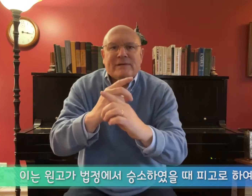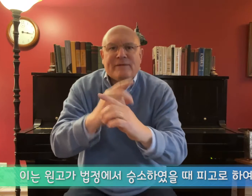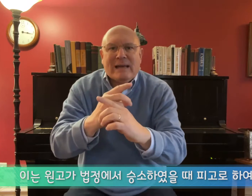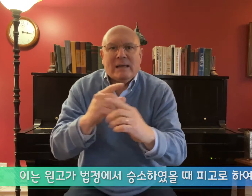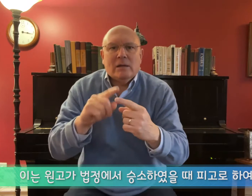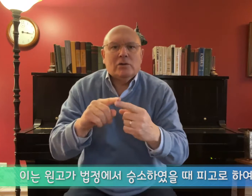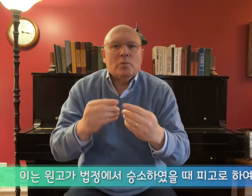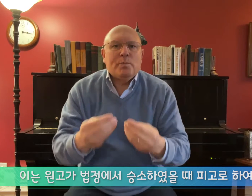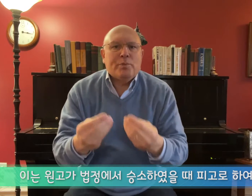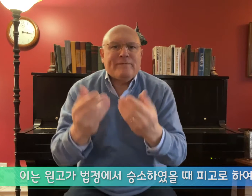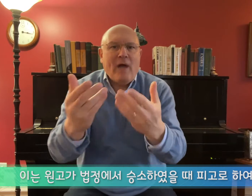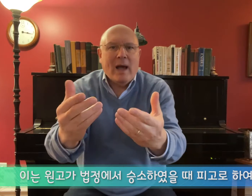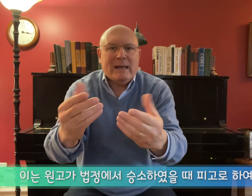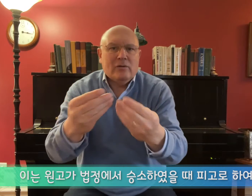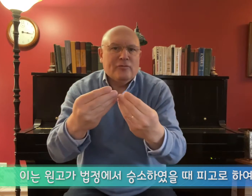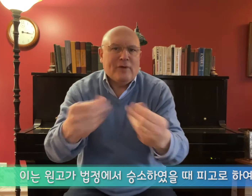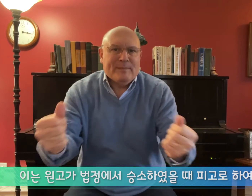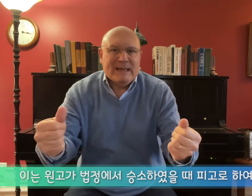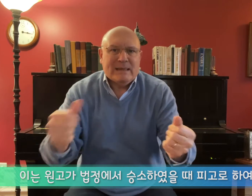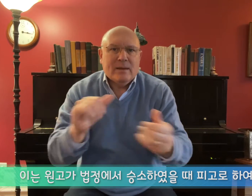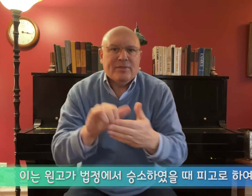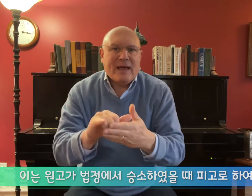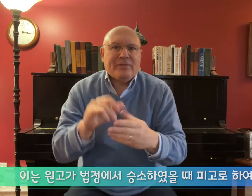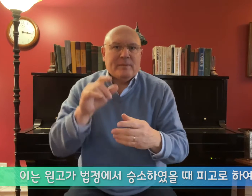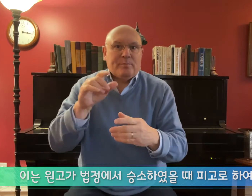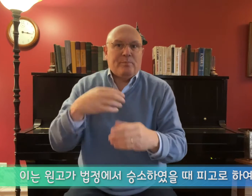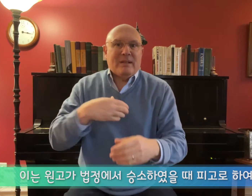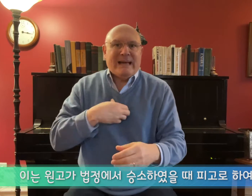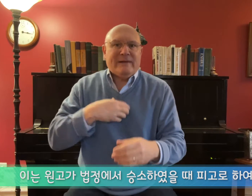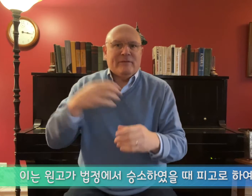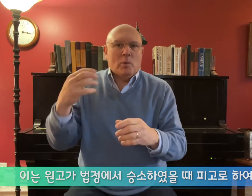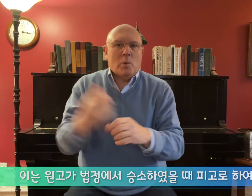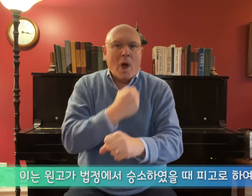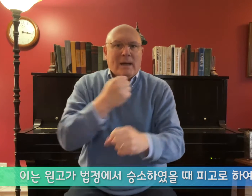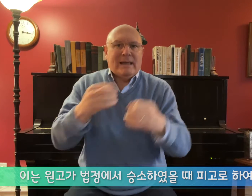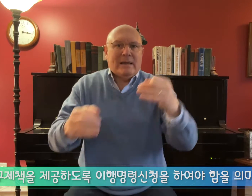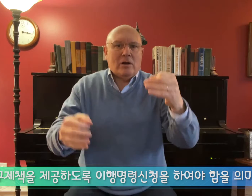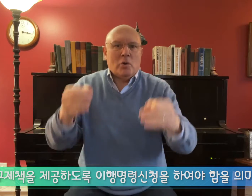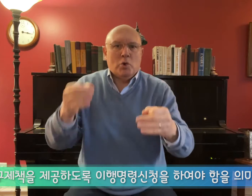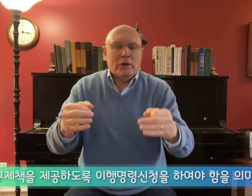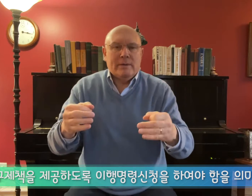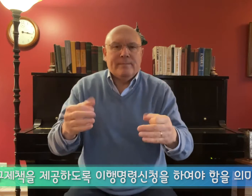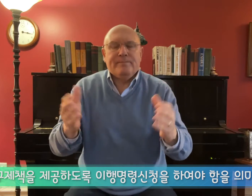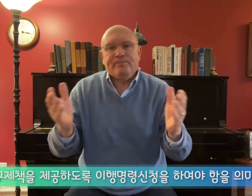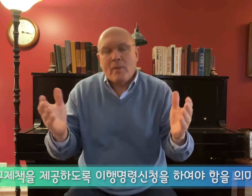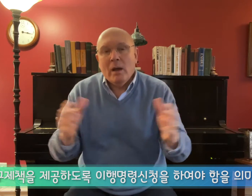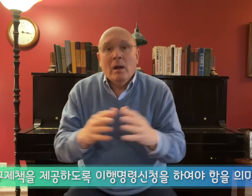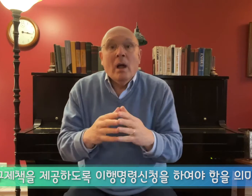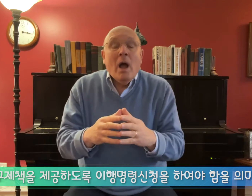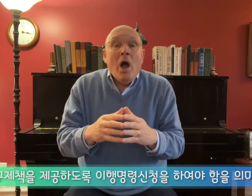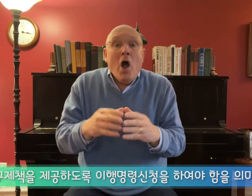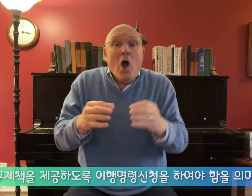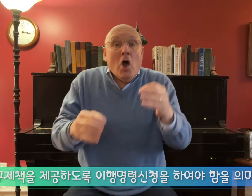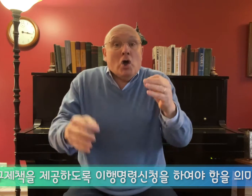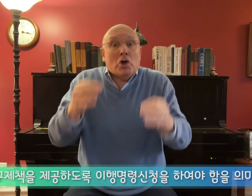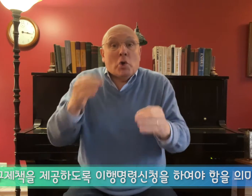It means the plaintiff has to file a motion to compel the defendant to provide the remedy that the plaintiff won in